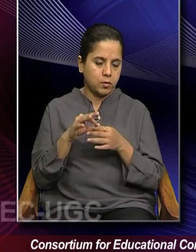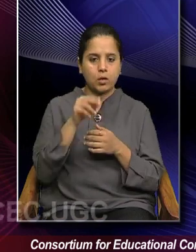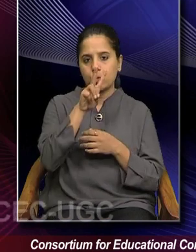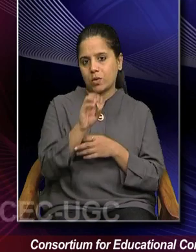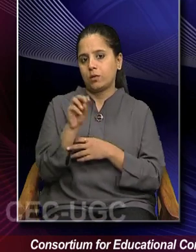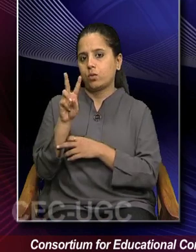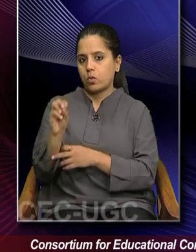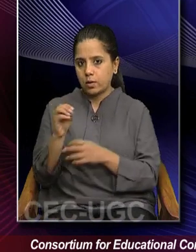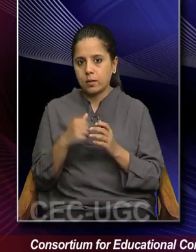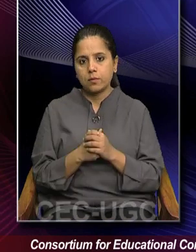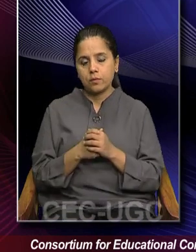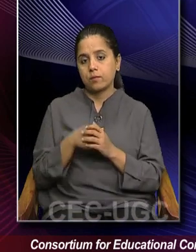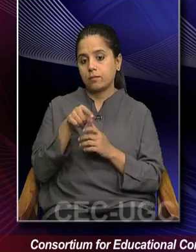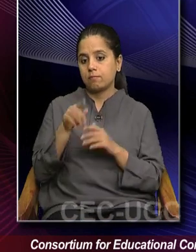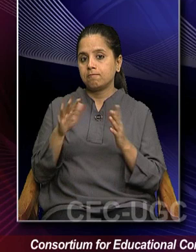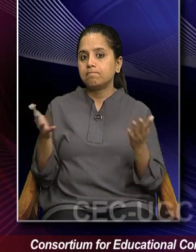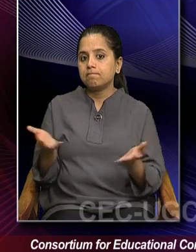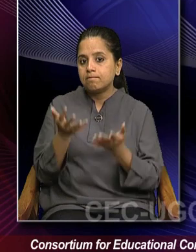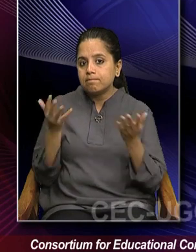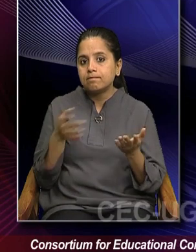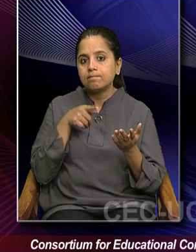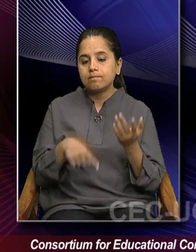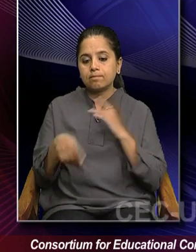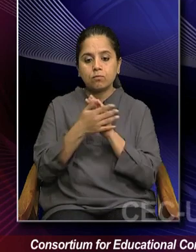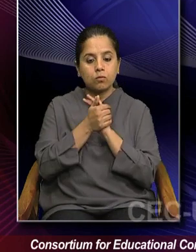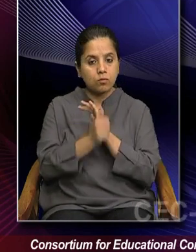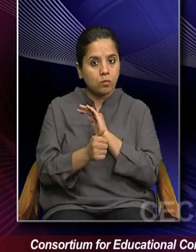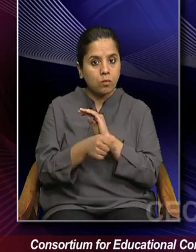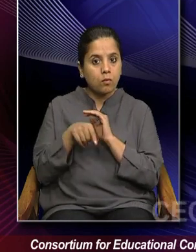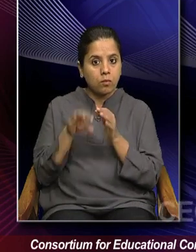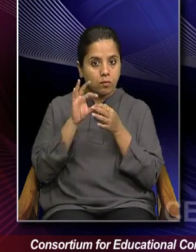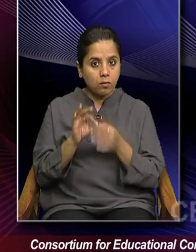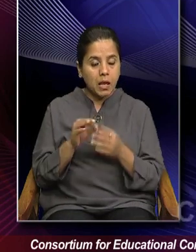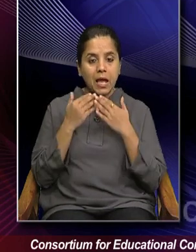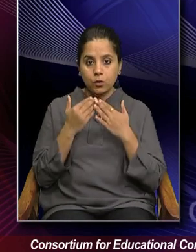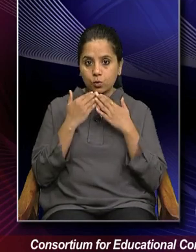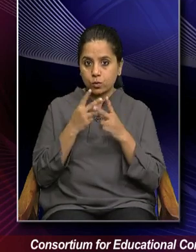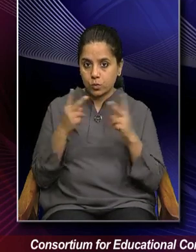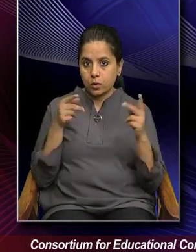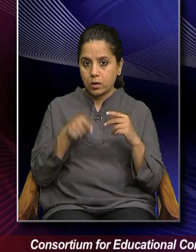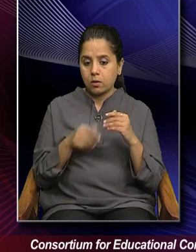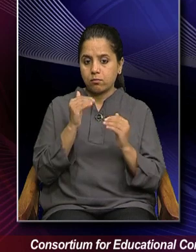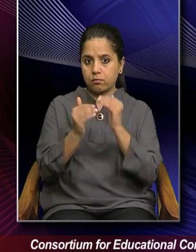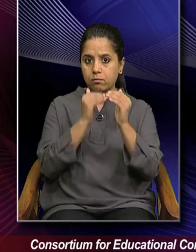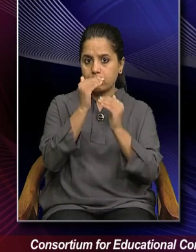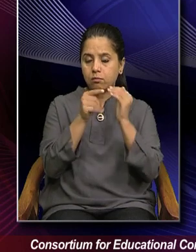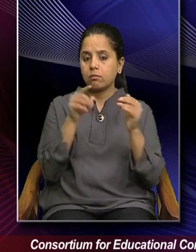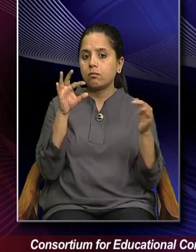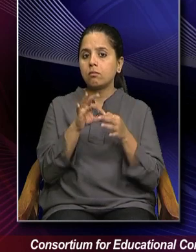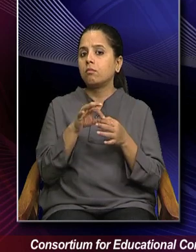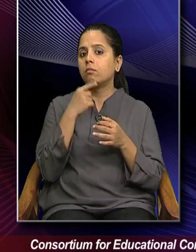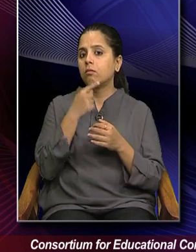2020. It promotes the competency based education where the progress is based